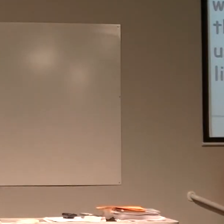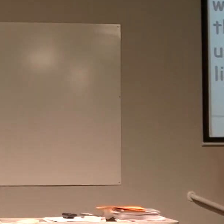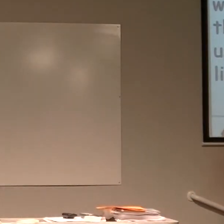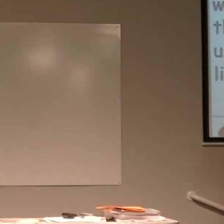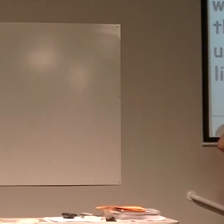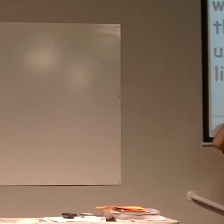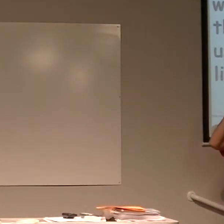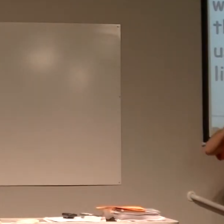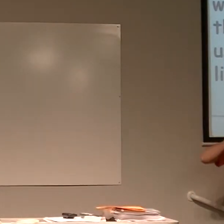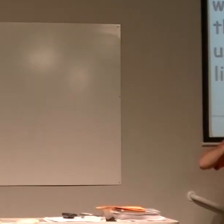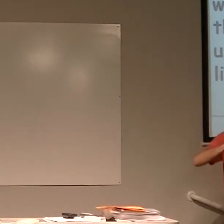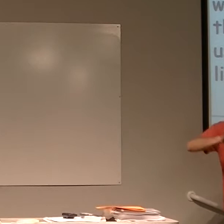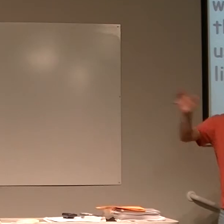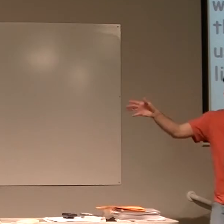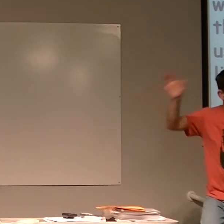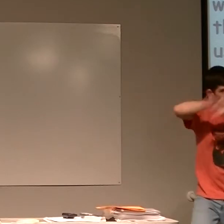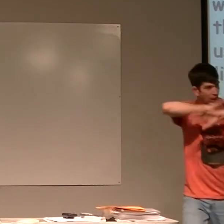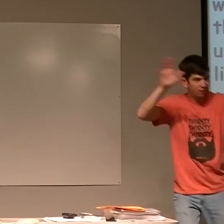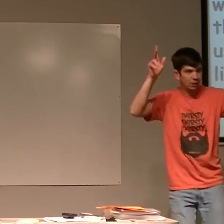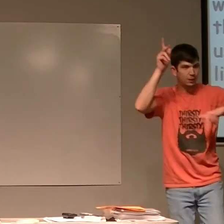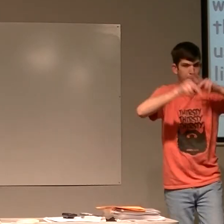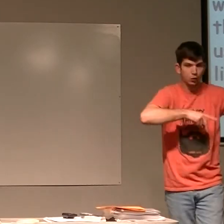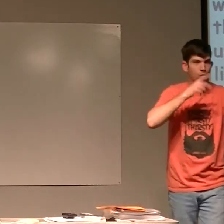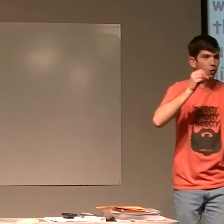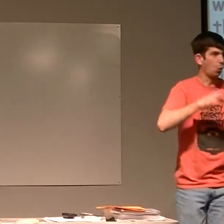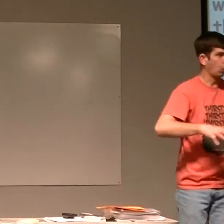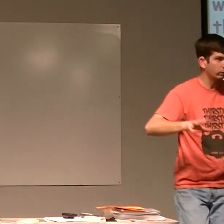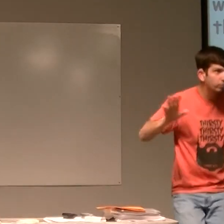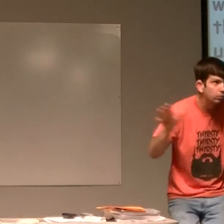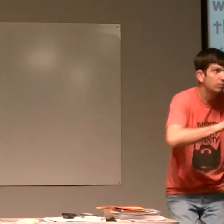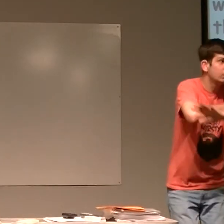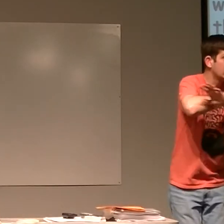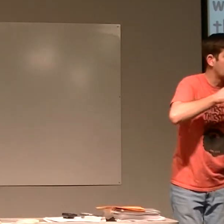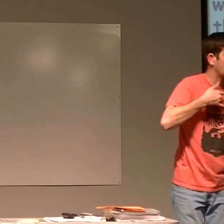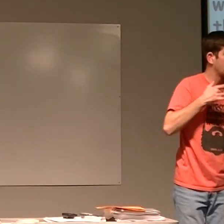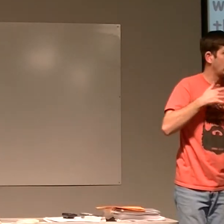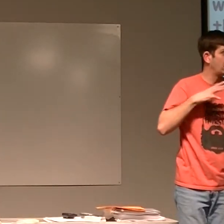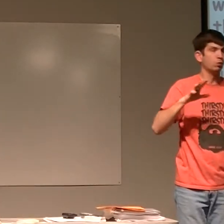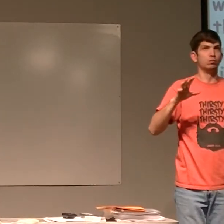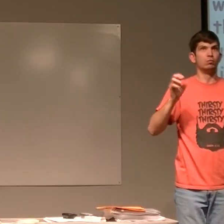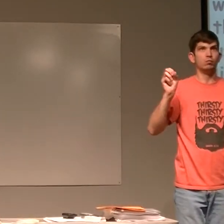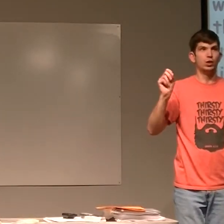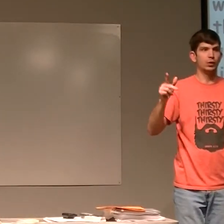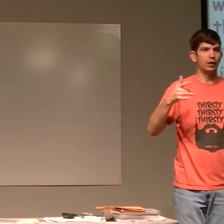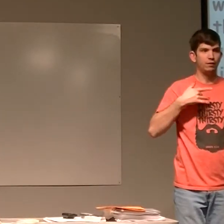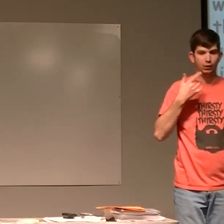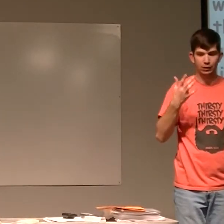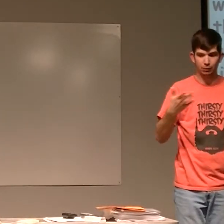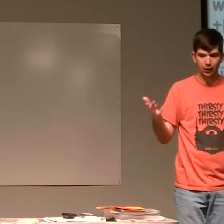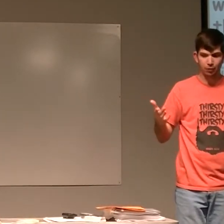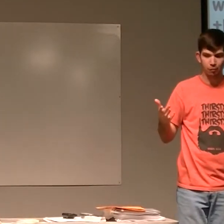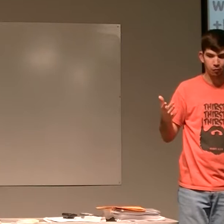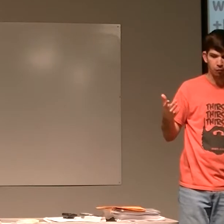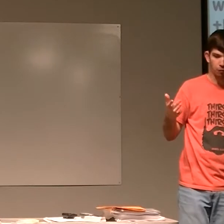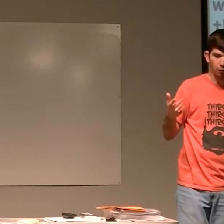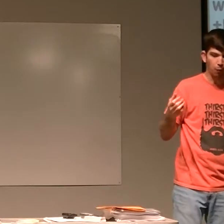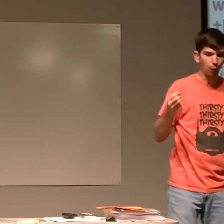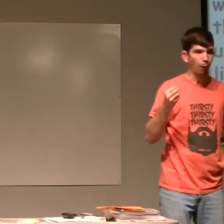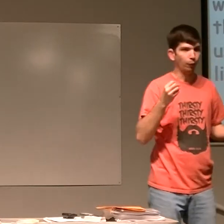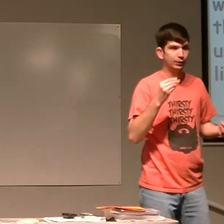when you can do that, like, wave at people, or when they feel that, they'll, okay, I feel something.